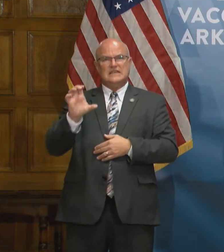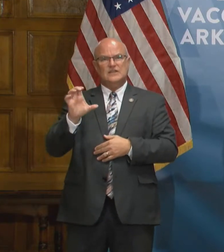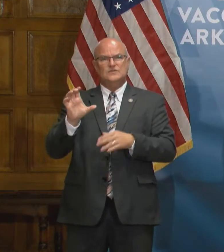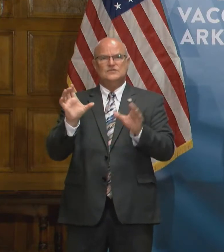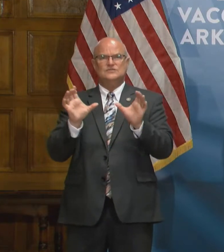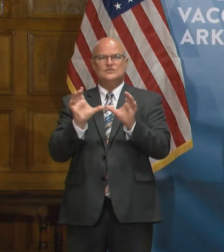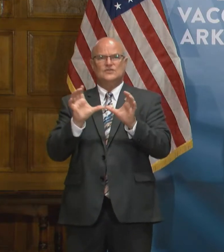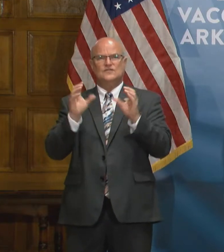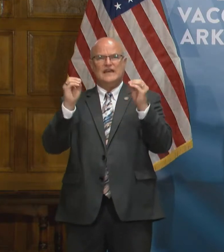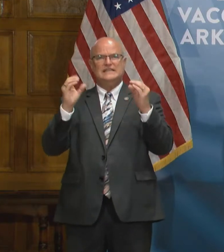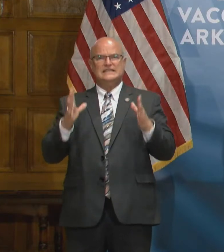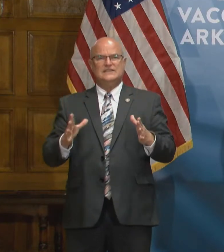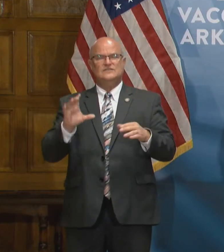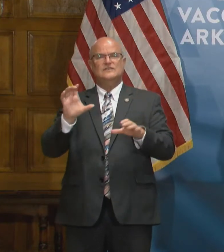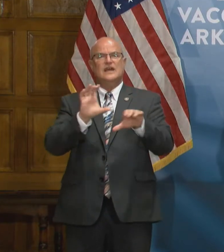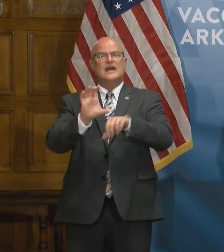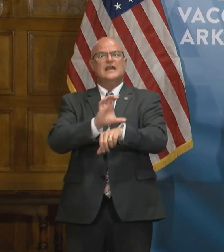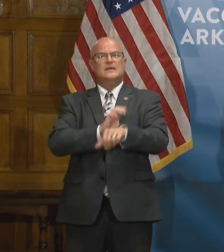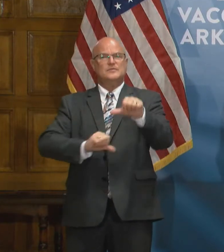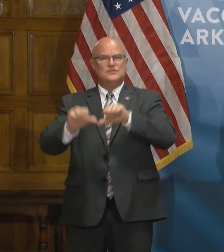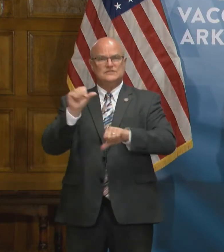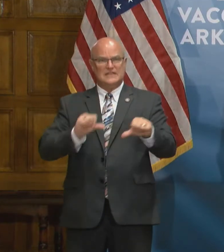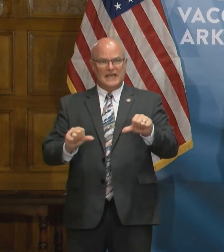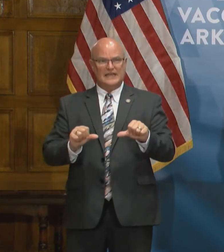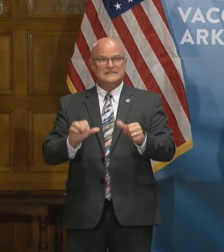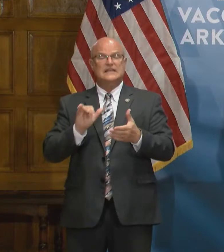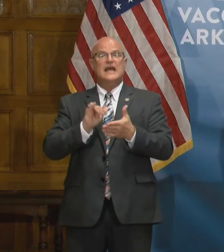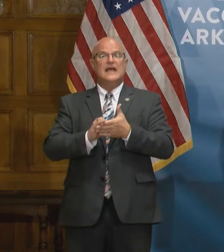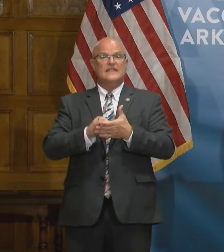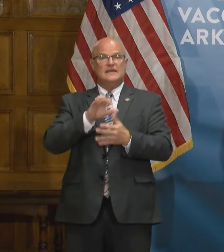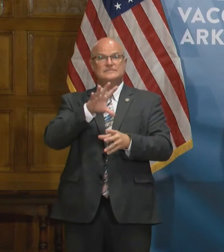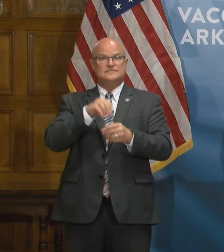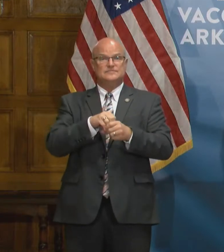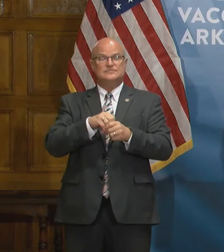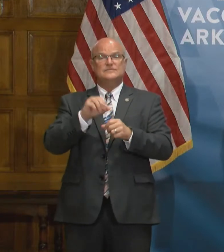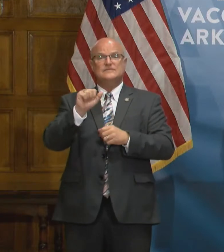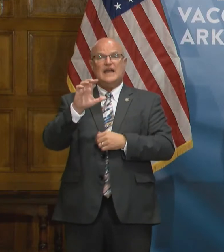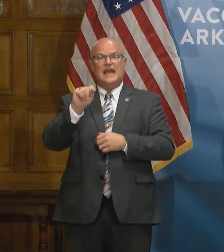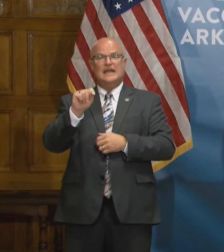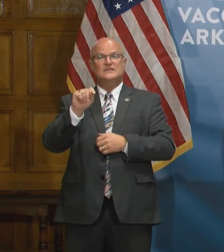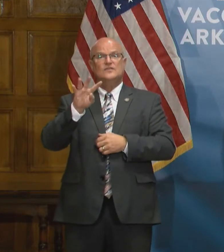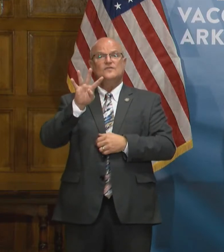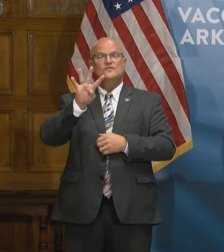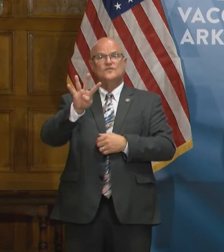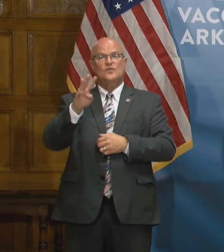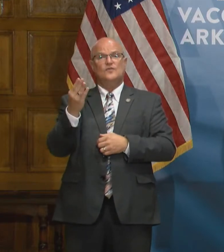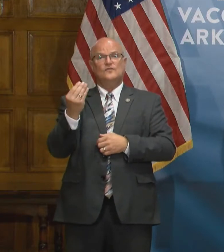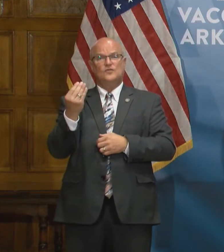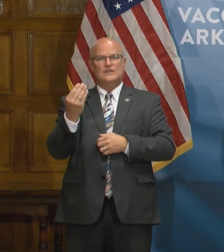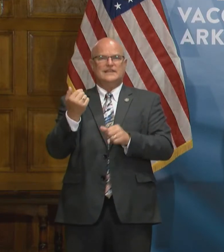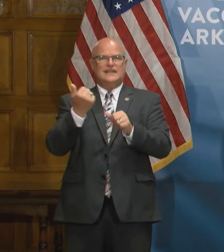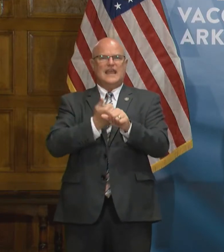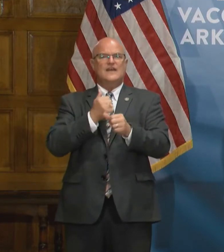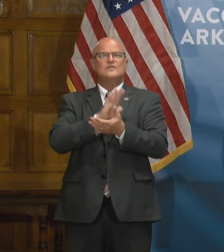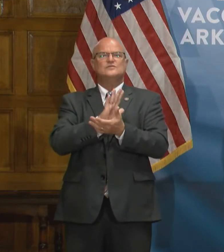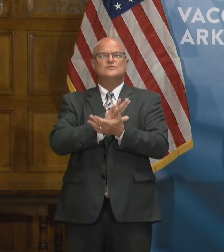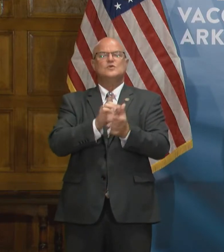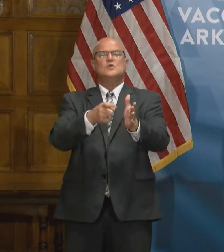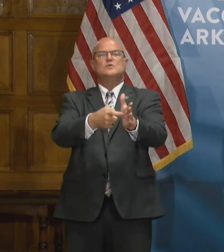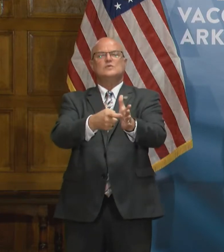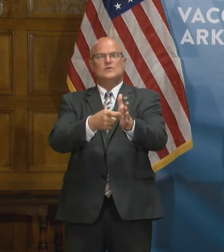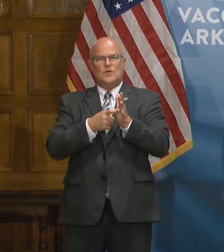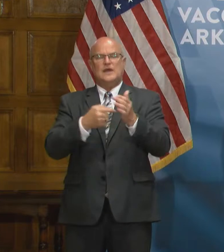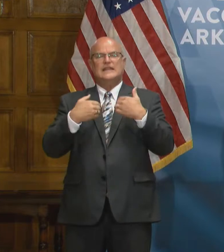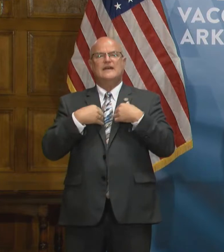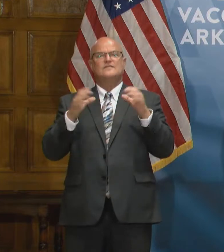certified teachers in computer science. And that's part of the requirement of Act 414, is that every school has to have a